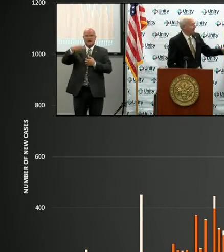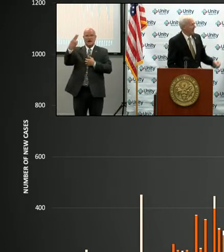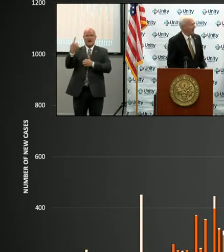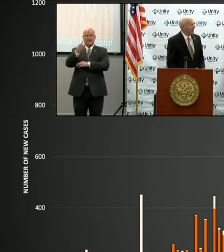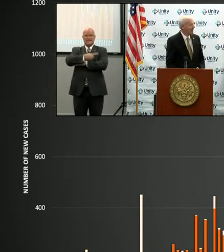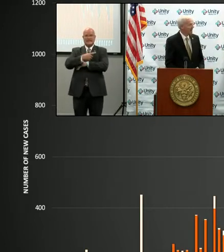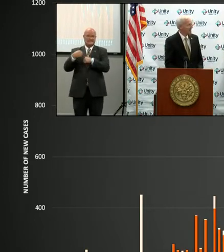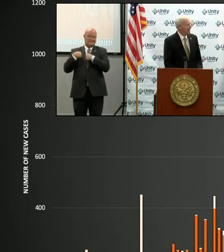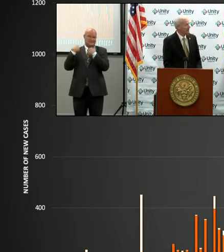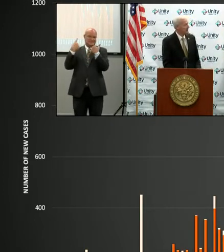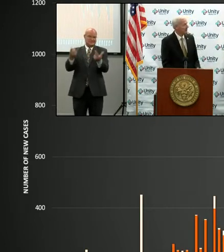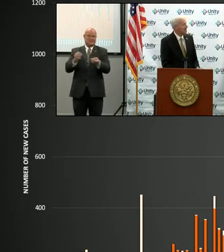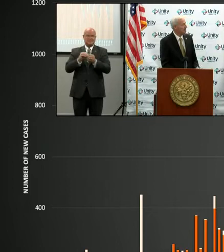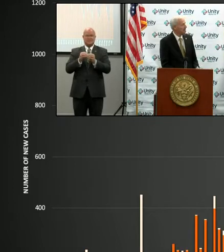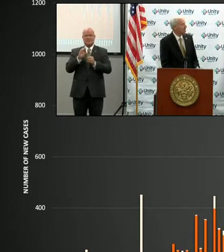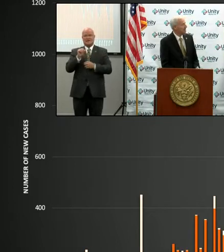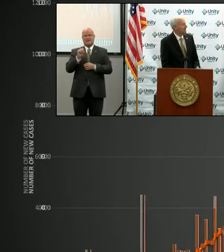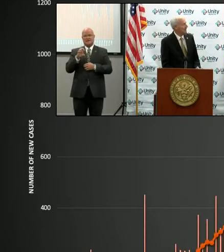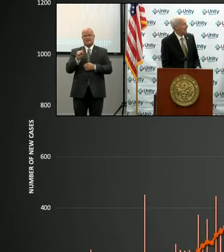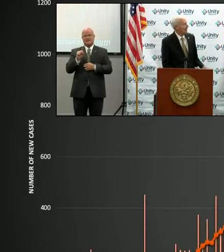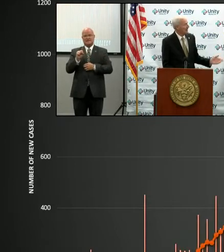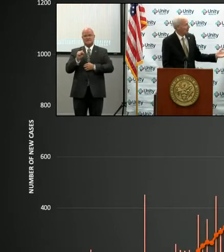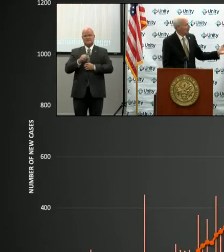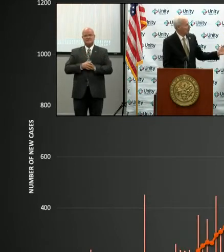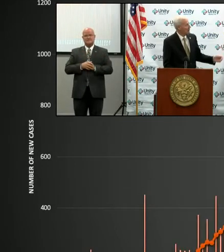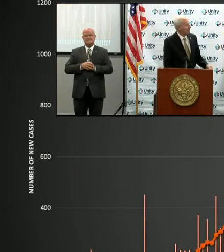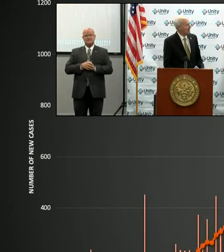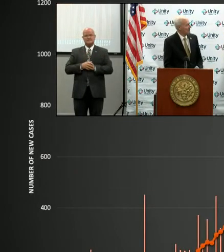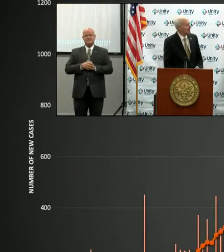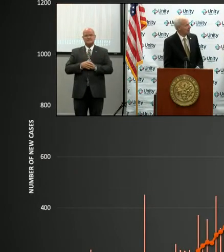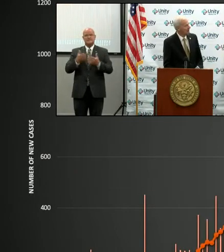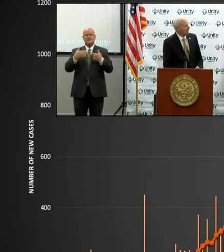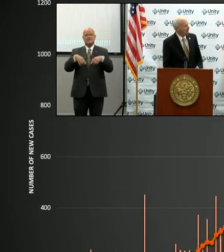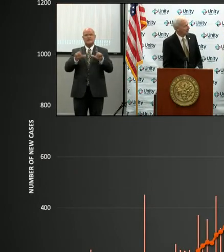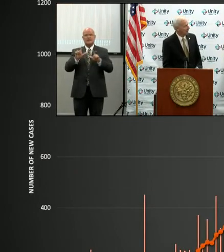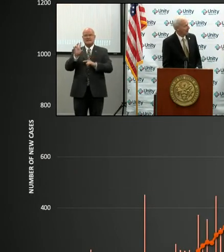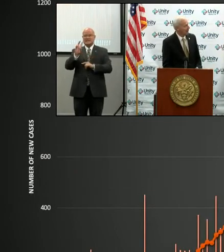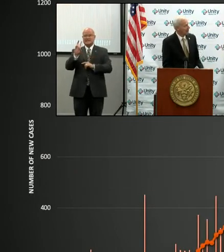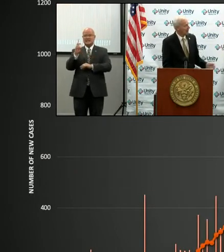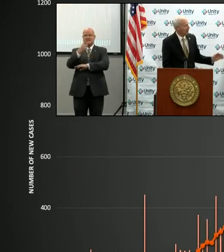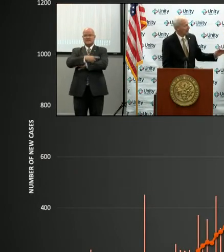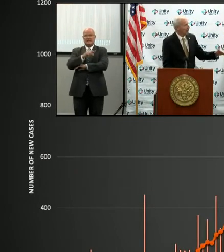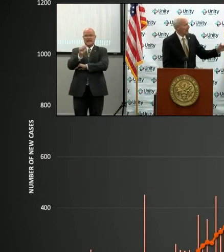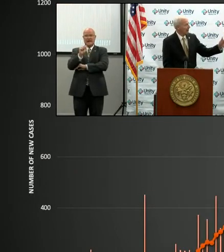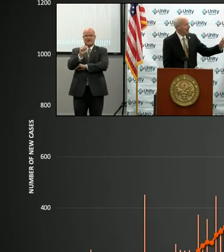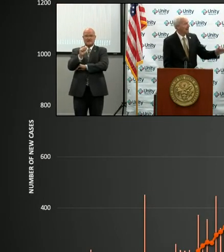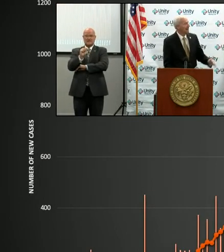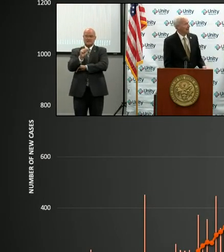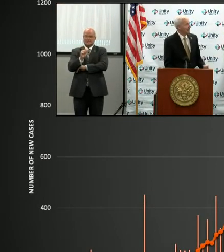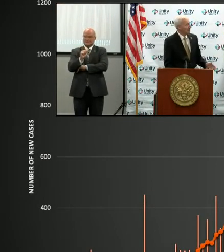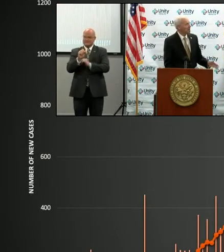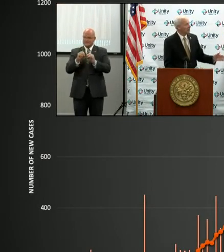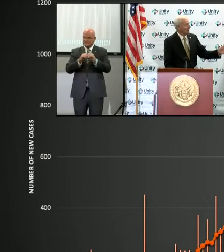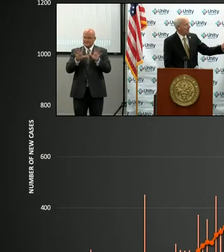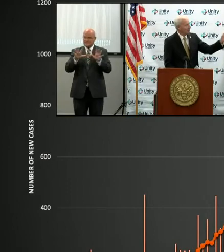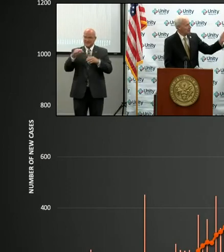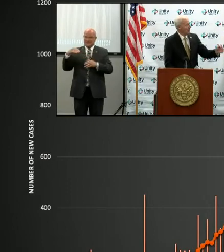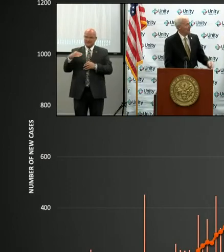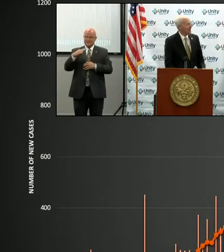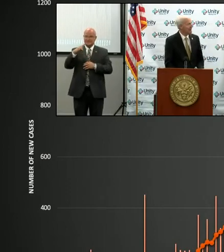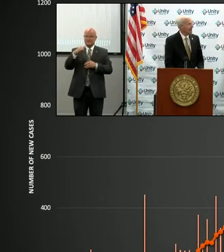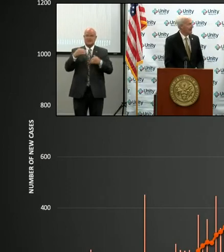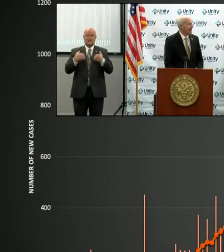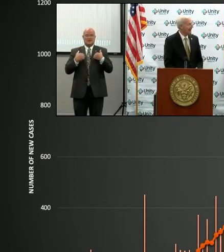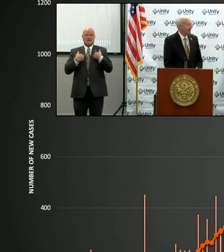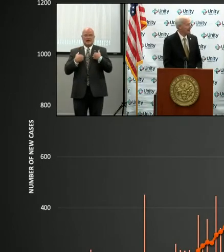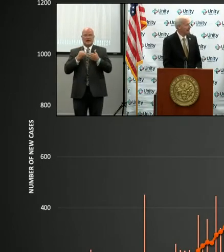date that we've had in the number of cases. To go on to the 7-day rolling average, obviously you have an upswing when you